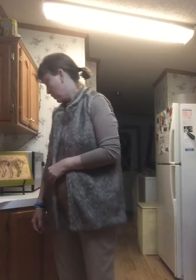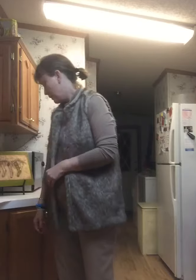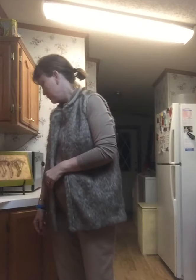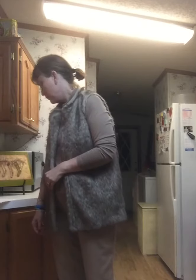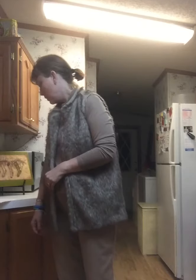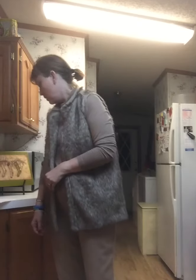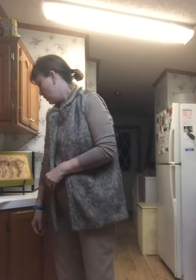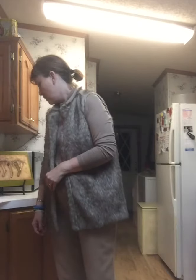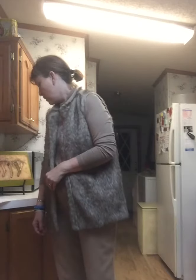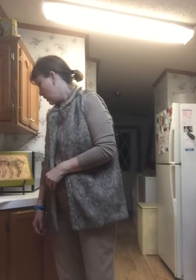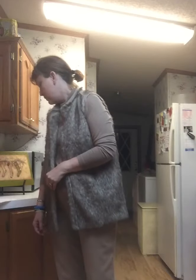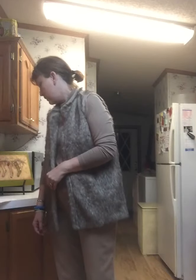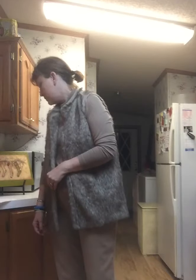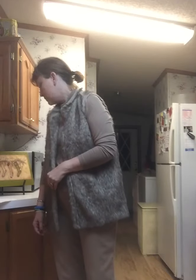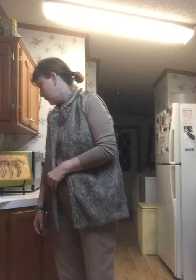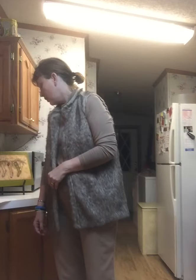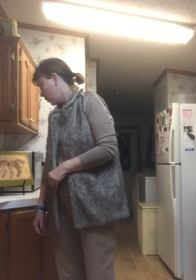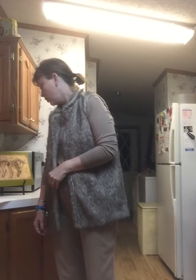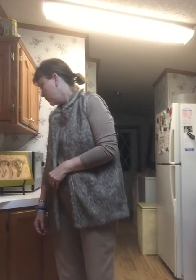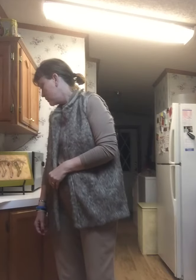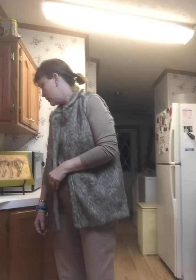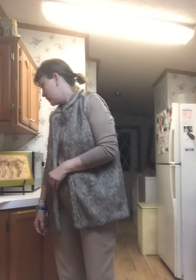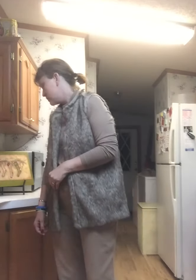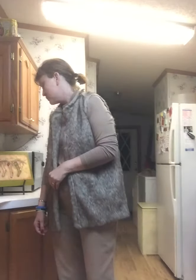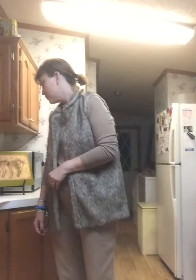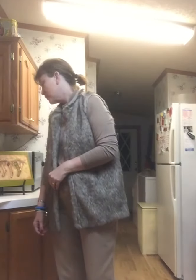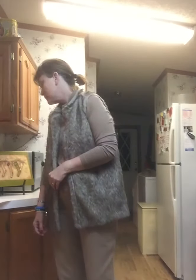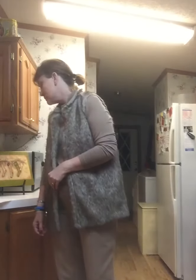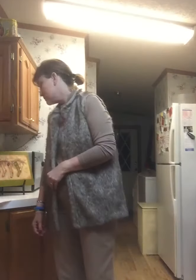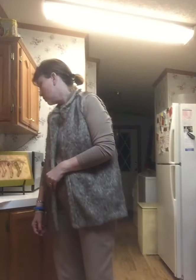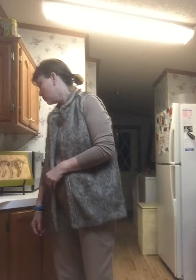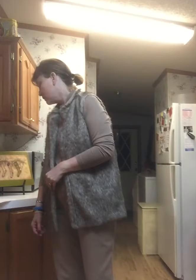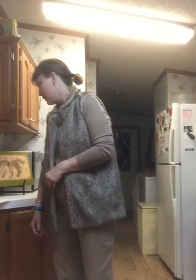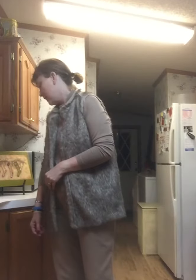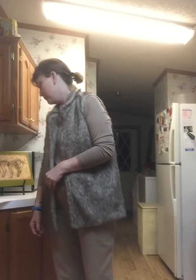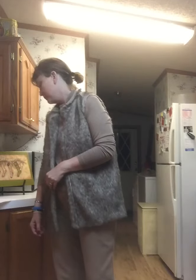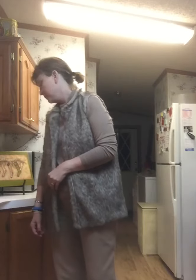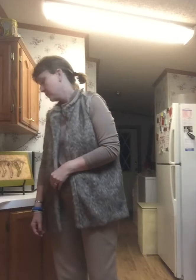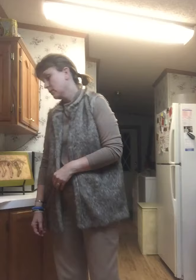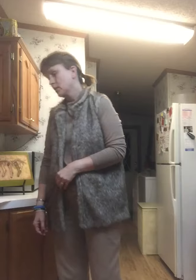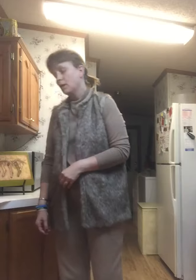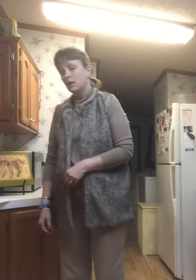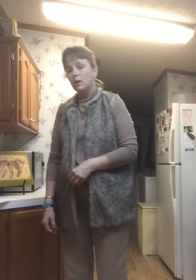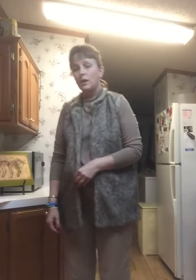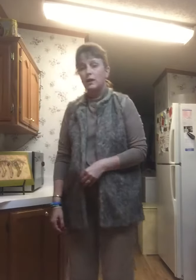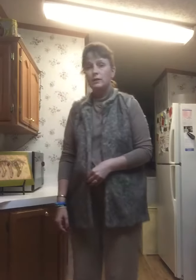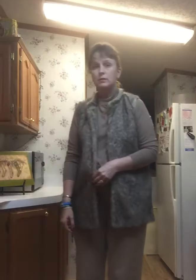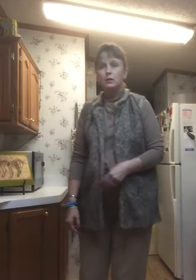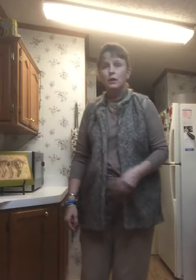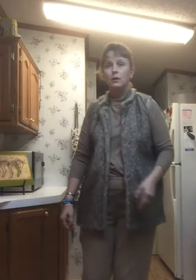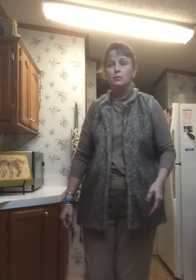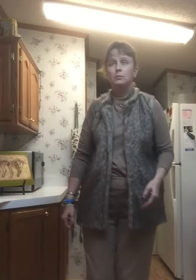Okay, and then it's let all within us praise His holy name. And it's let's